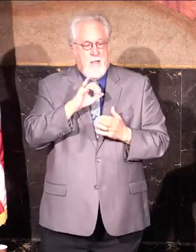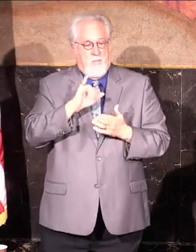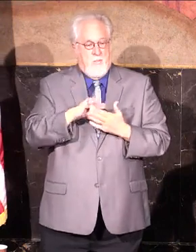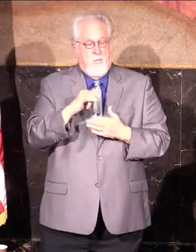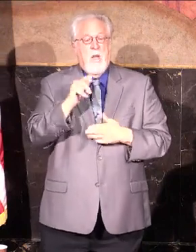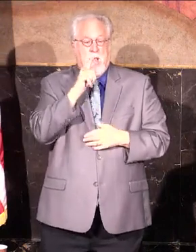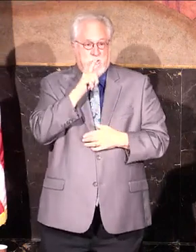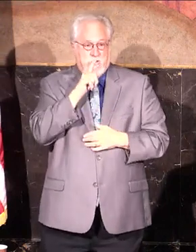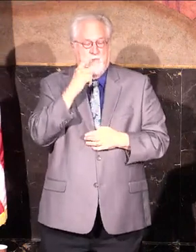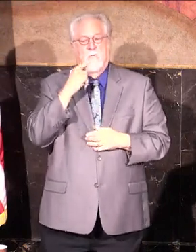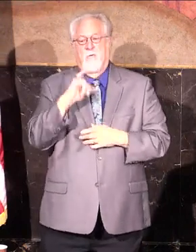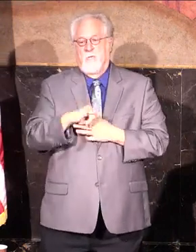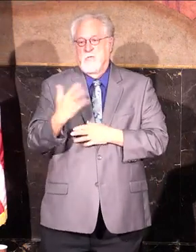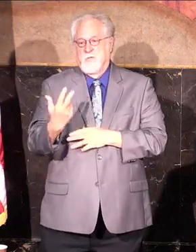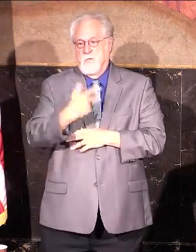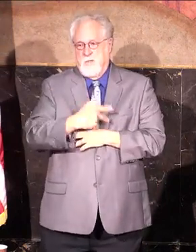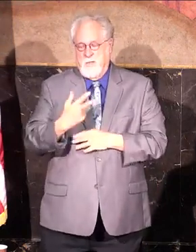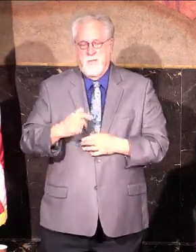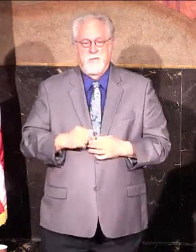days. At